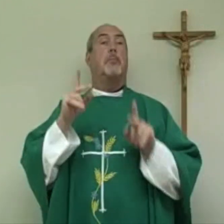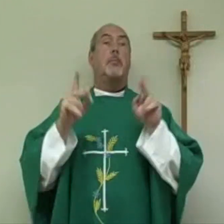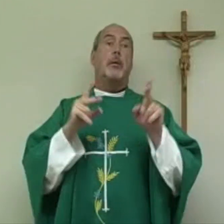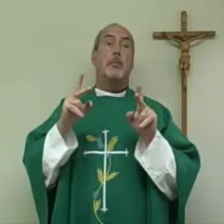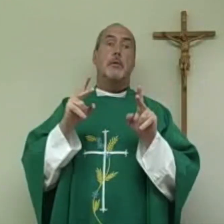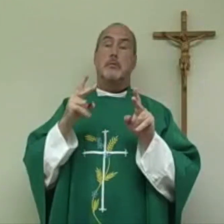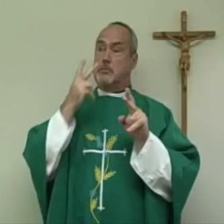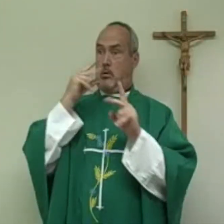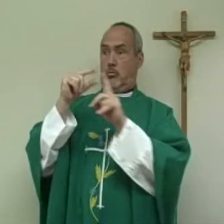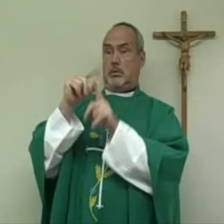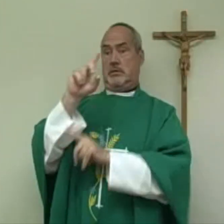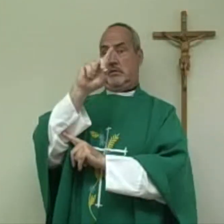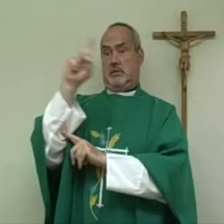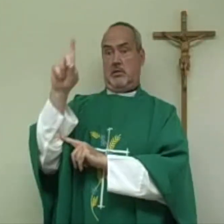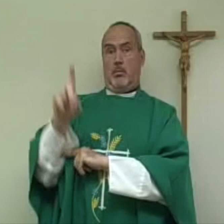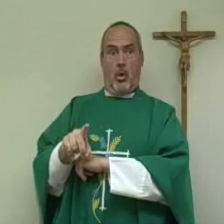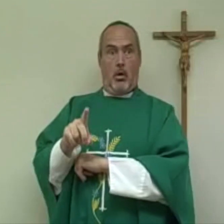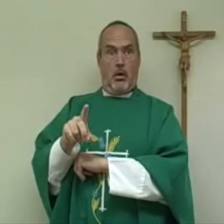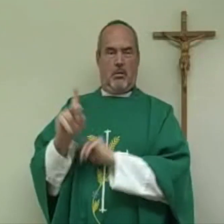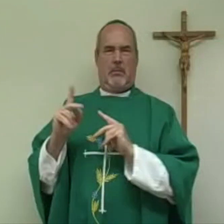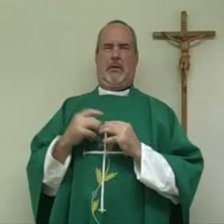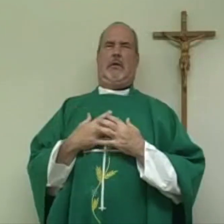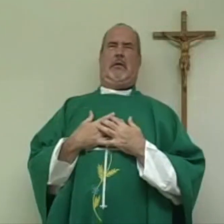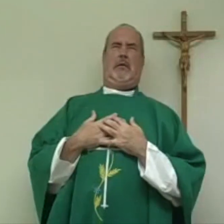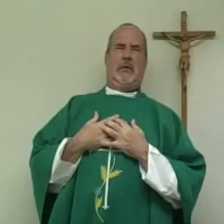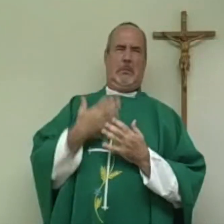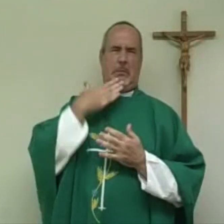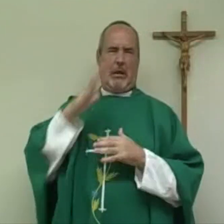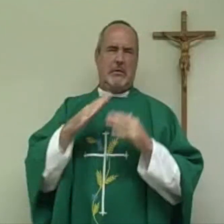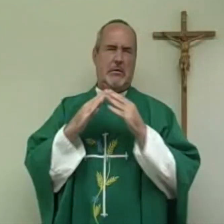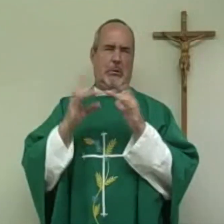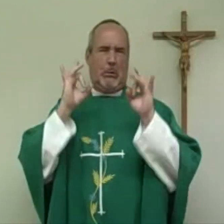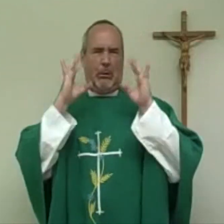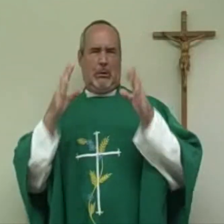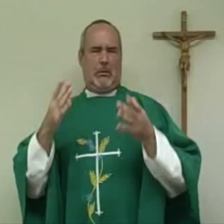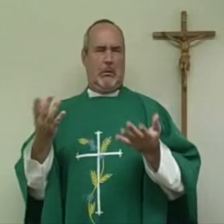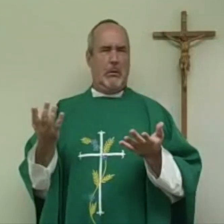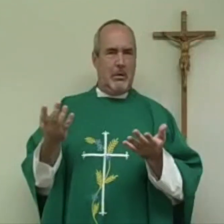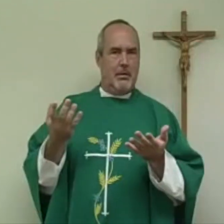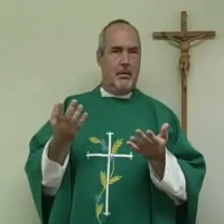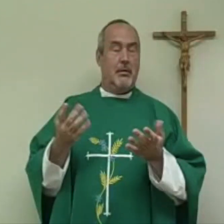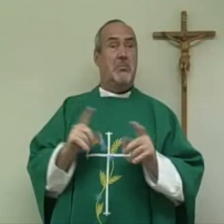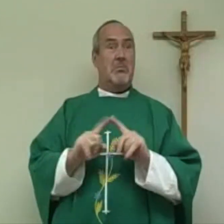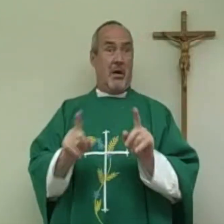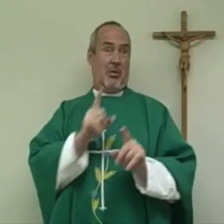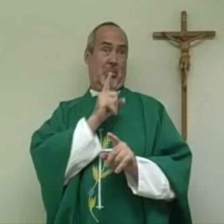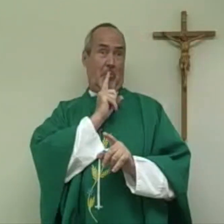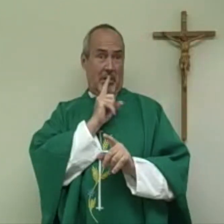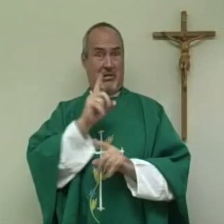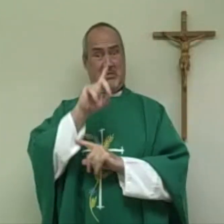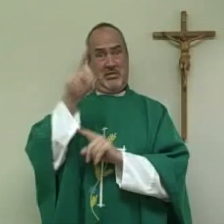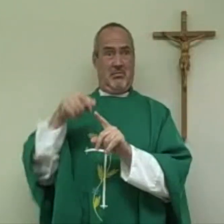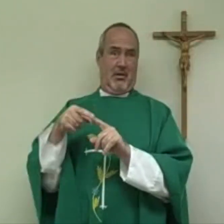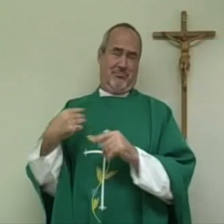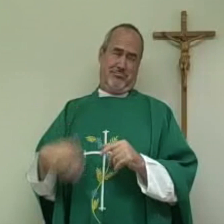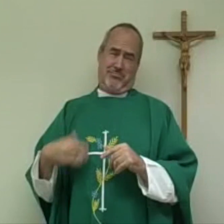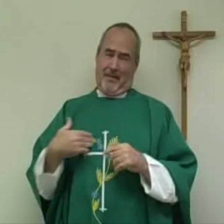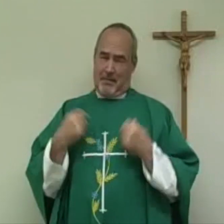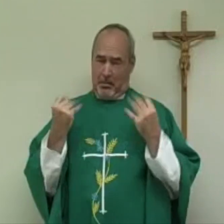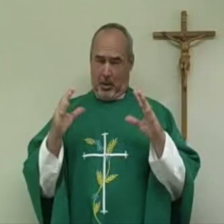And what I mean by that is when people see the word or hear the word Detroit, they always kind of have this negative feeling about